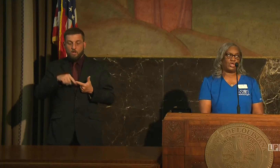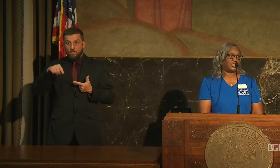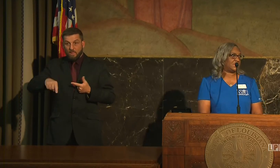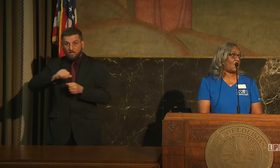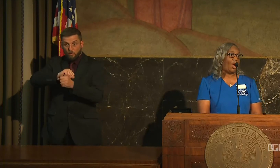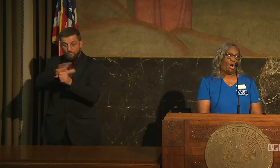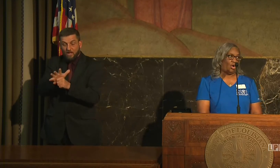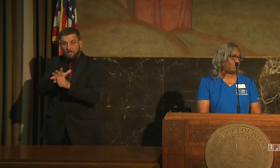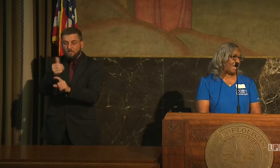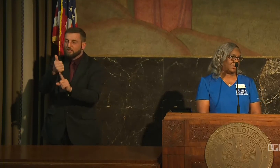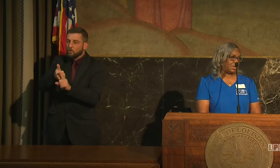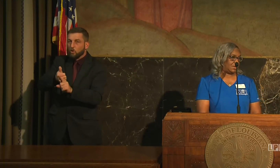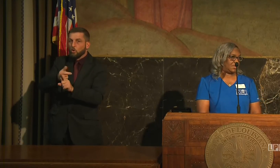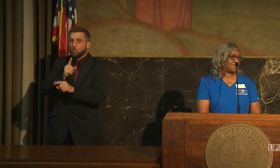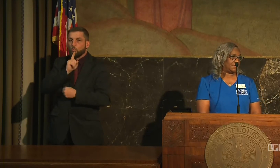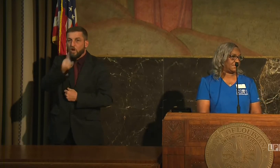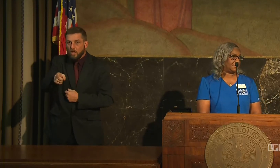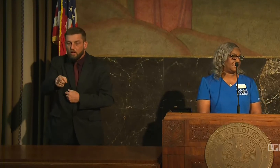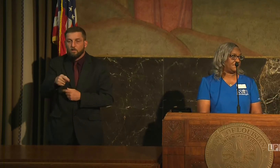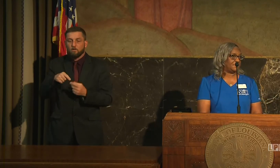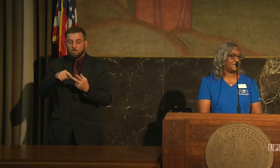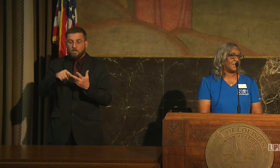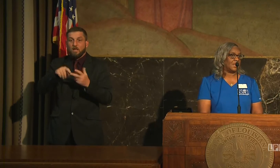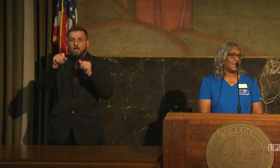it crosses all boundaries.